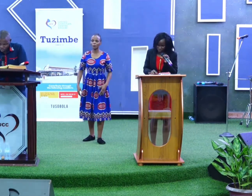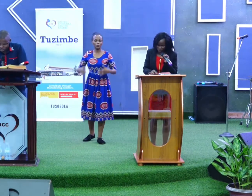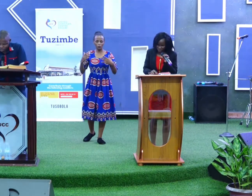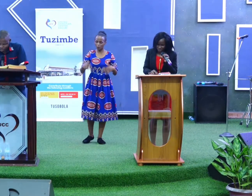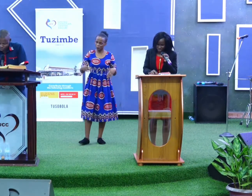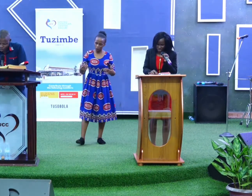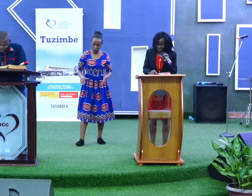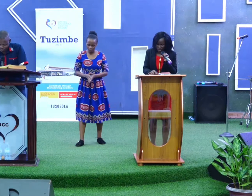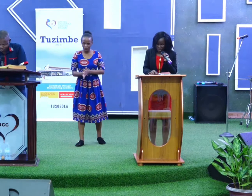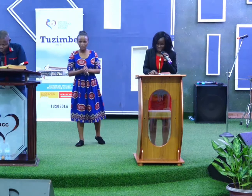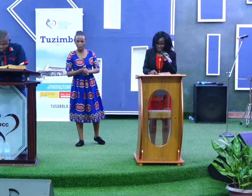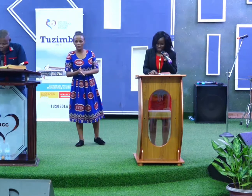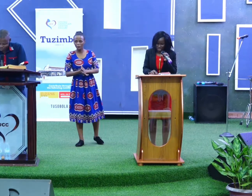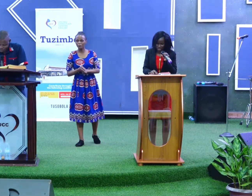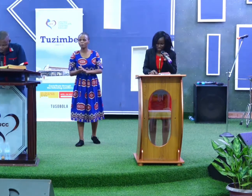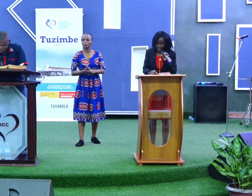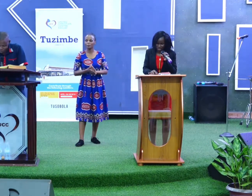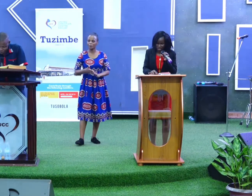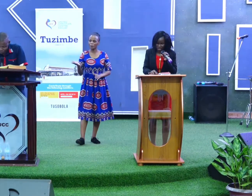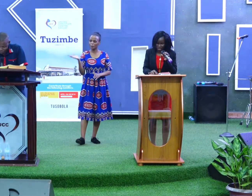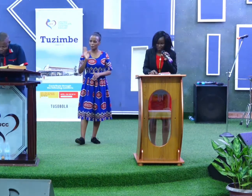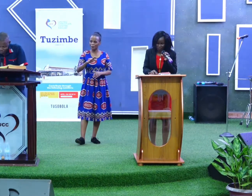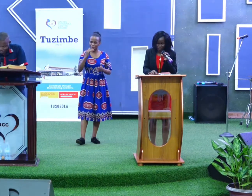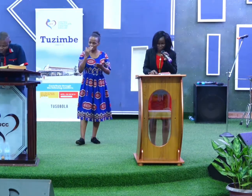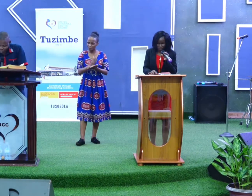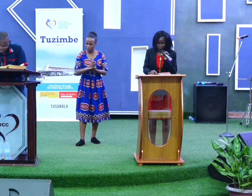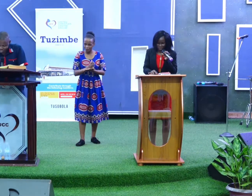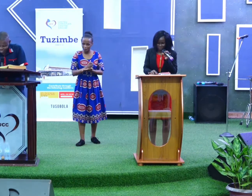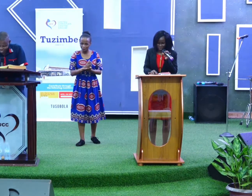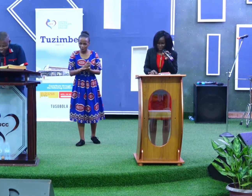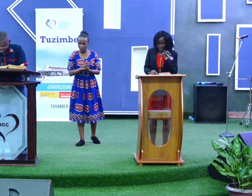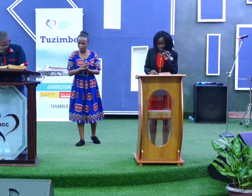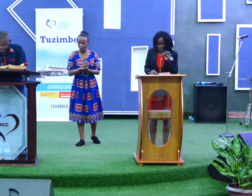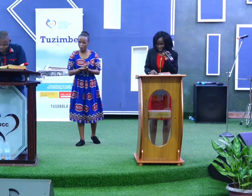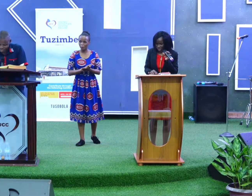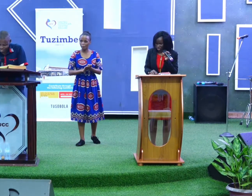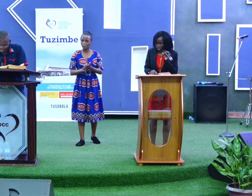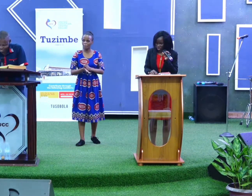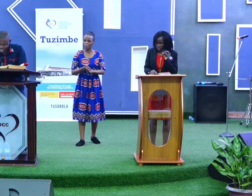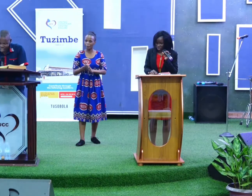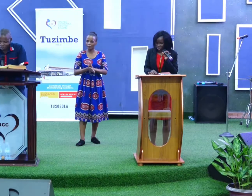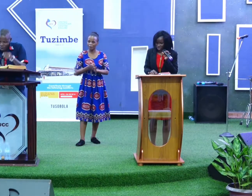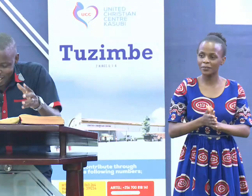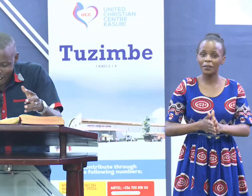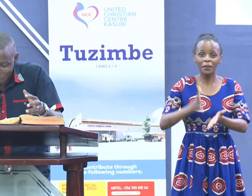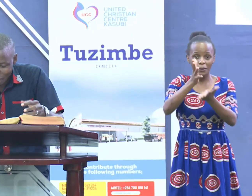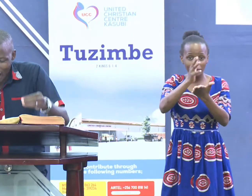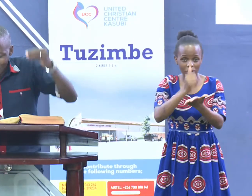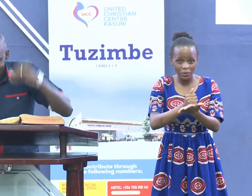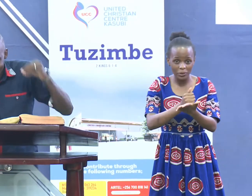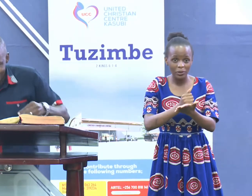Wow. Wow. Mkomye woba. For without the firstborn, you are nothing.